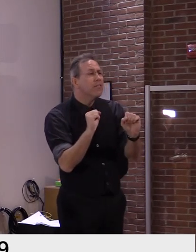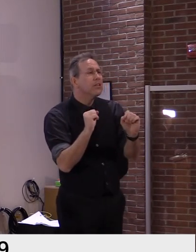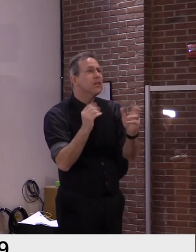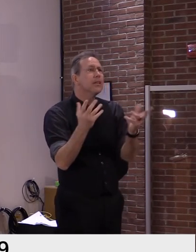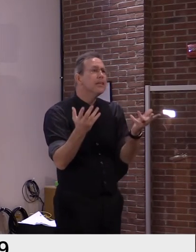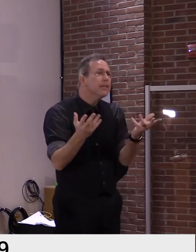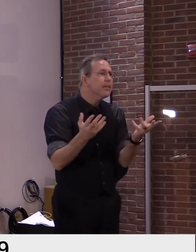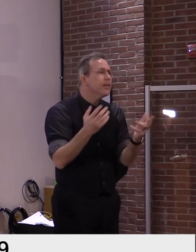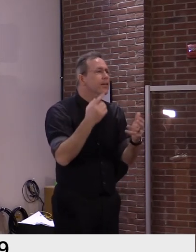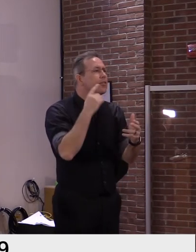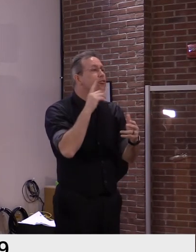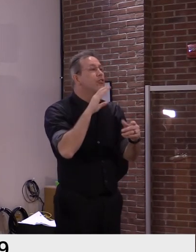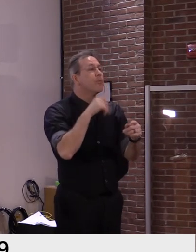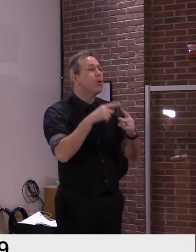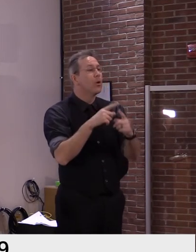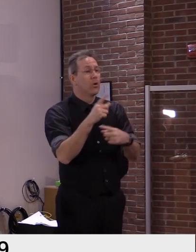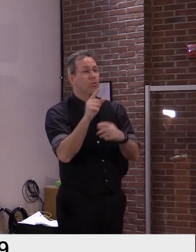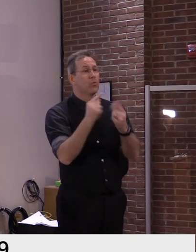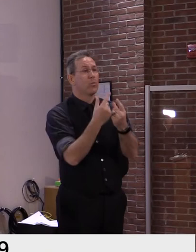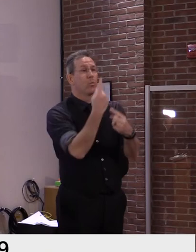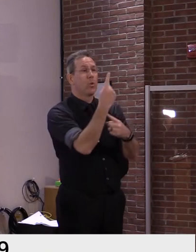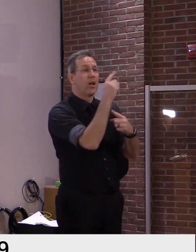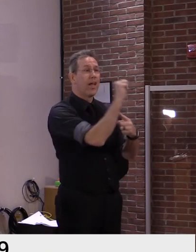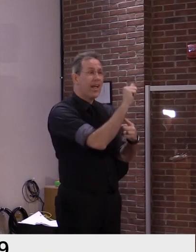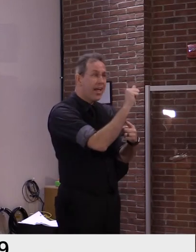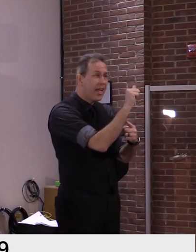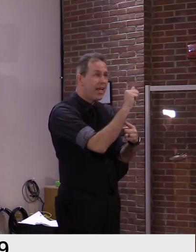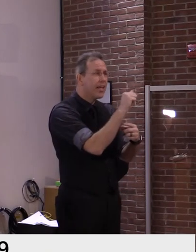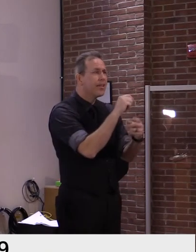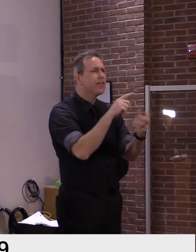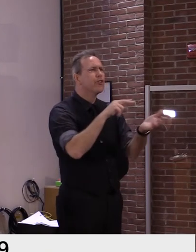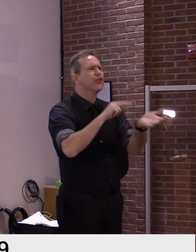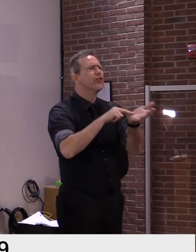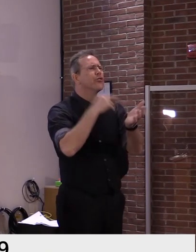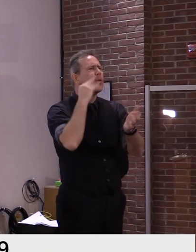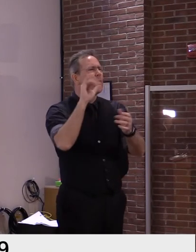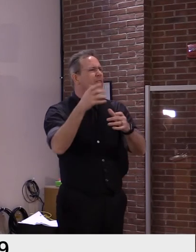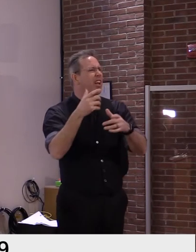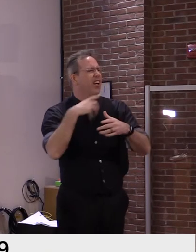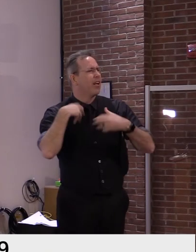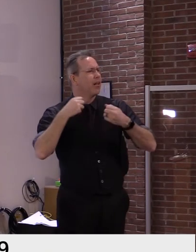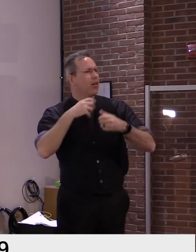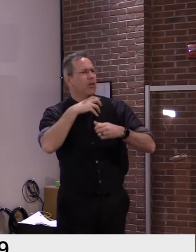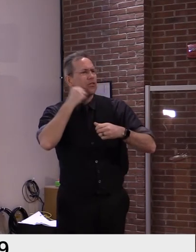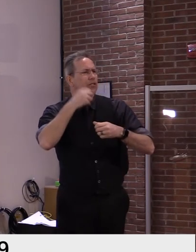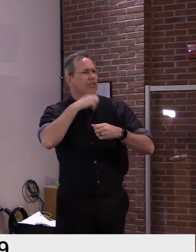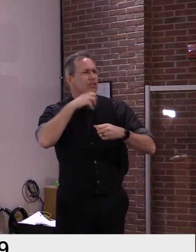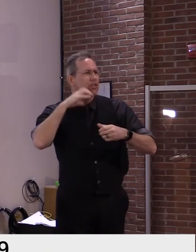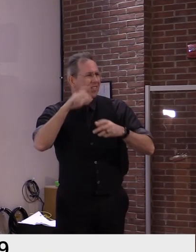phase 1A in public safety will include the correctional officers.